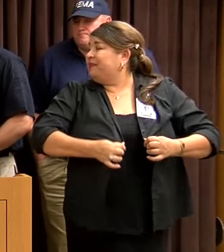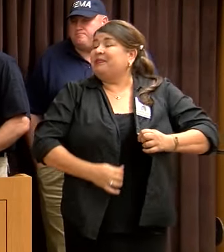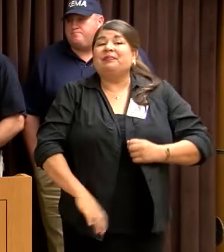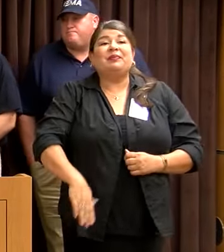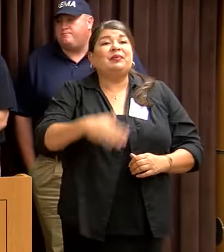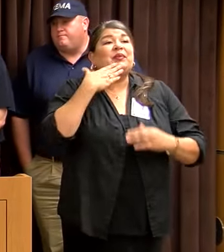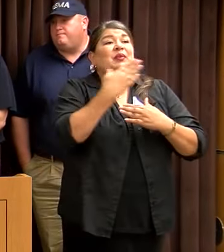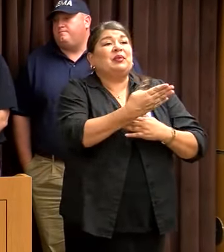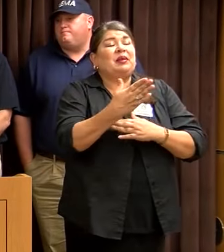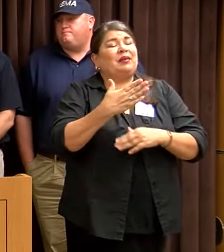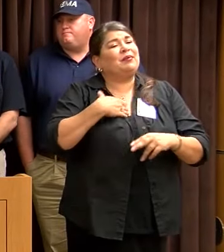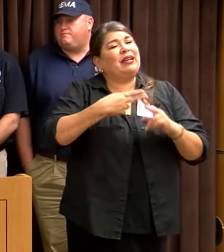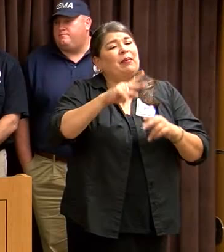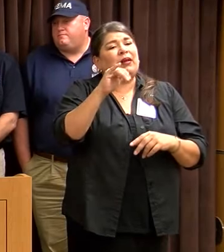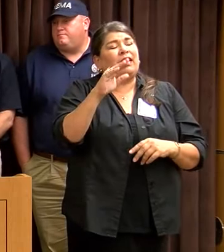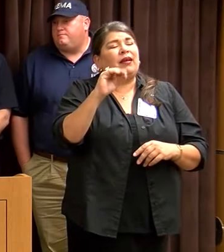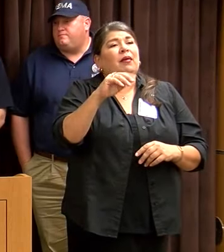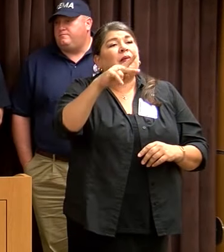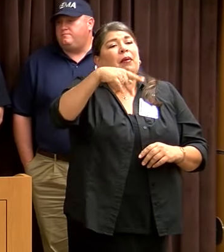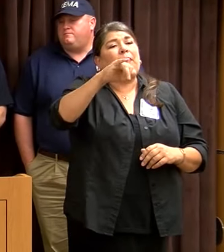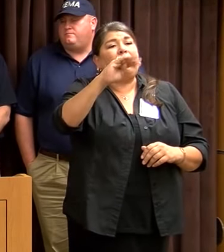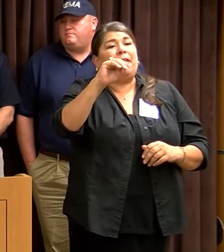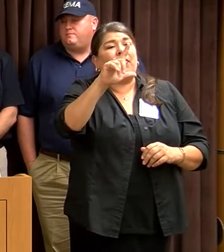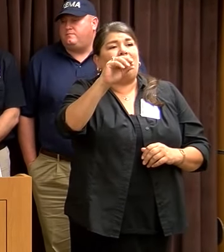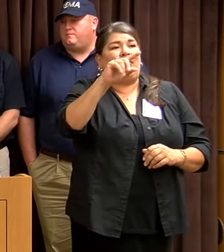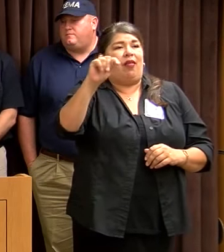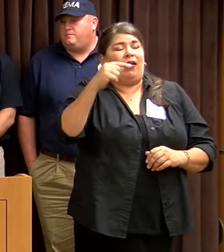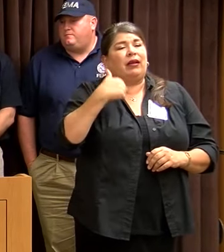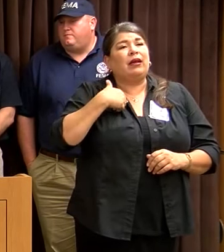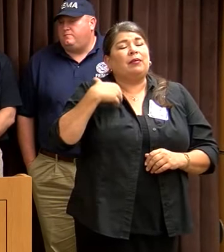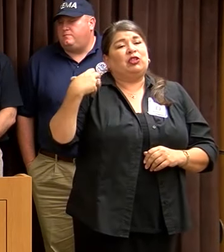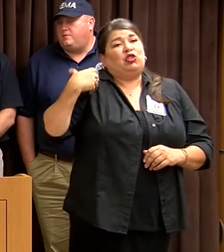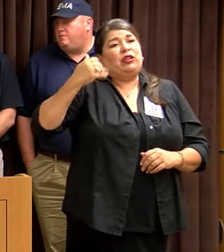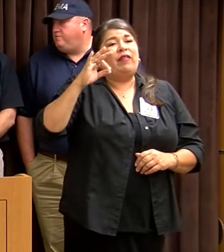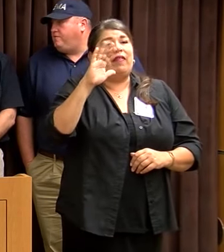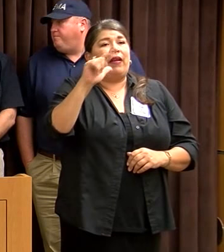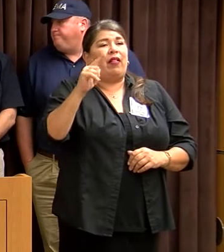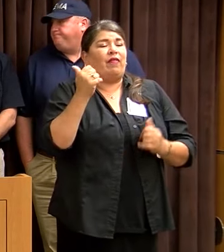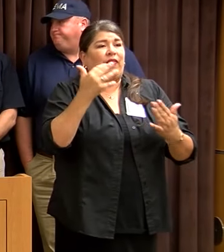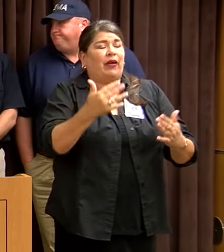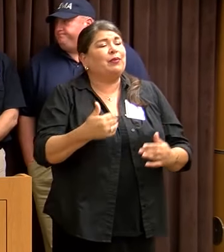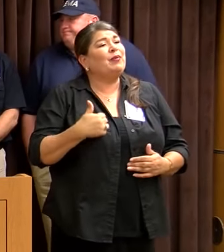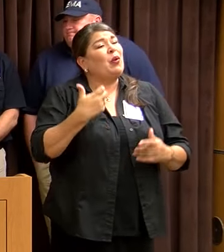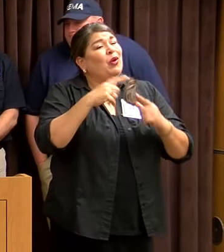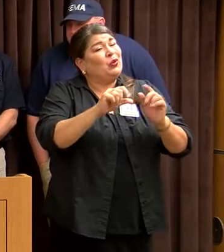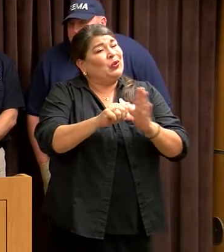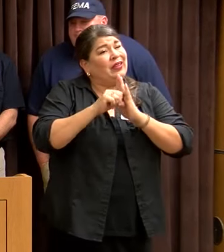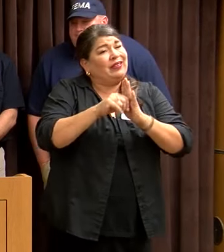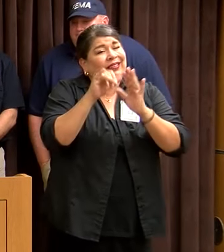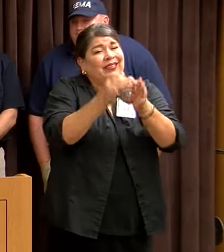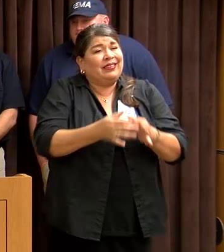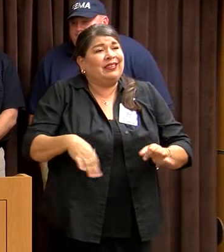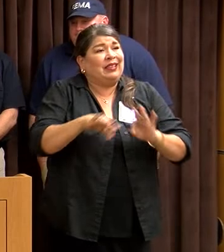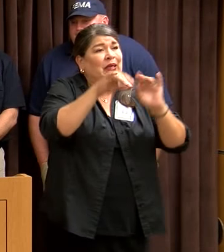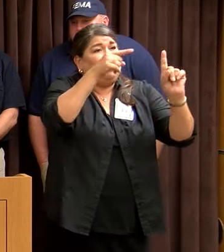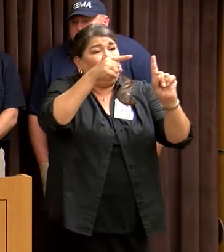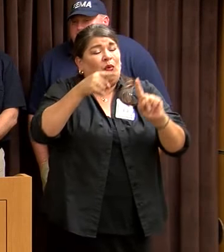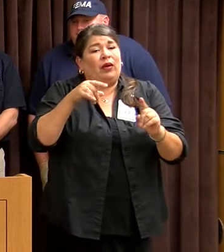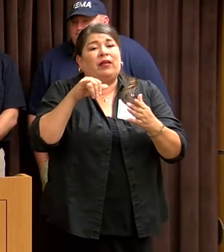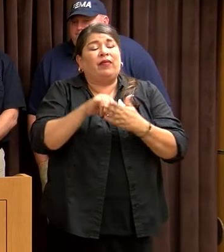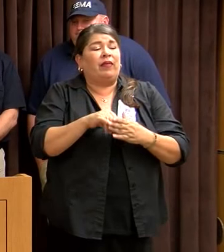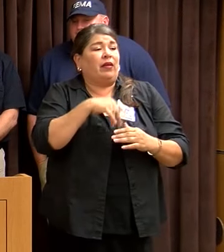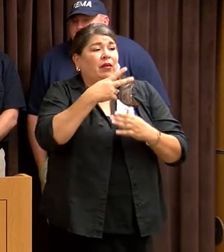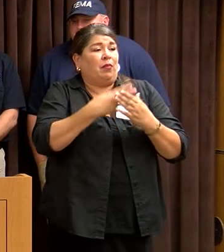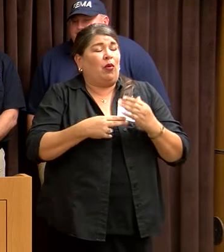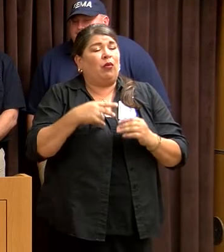Good morning, Ken Pimlott, Chief of CAL FIRE. And I just want to emphasize a couple of key points that both Director Ghilarducci and Supervisor Edson